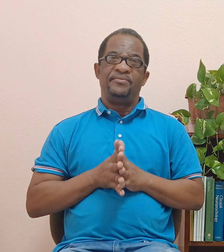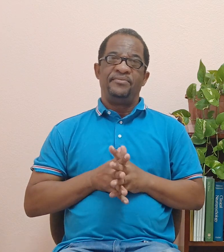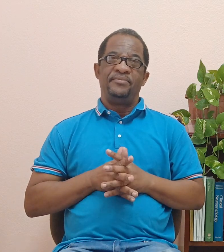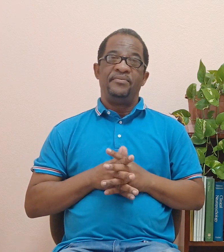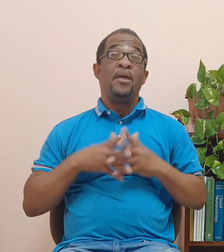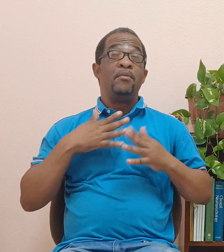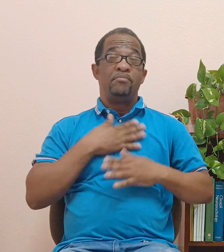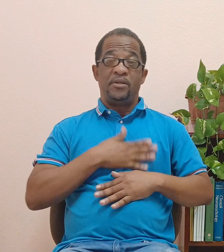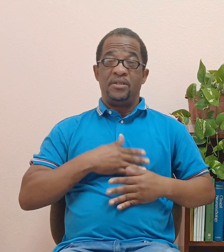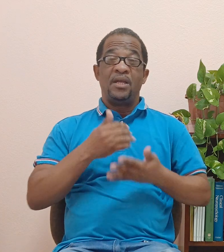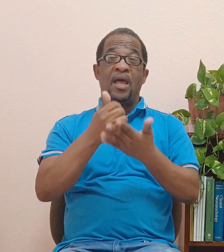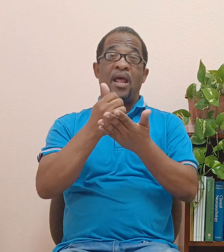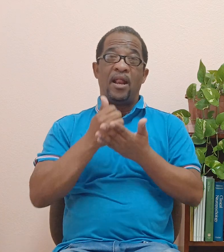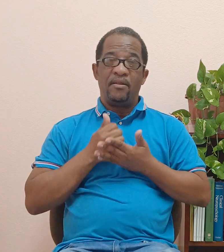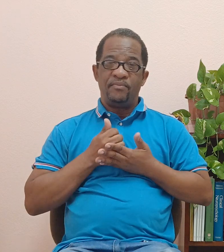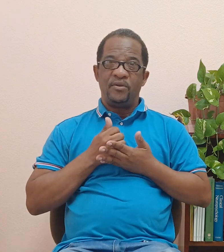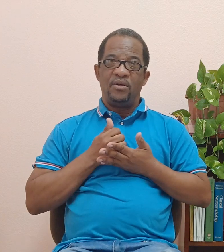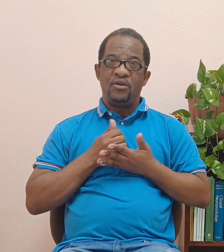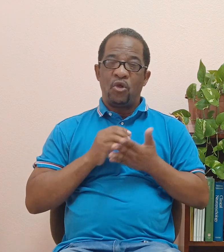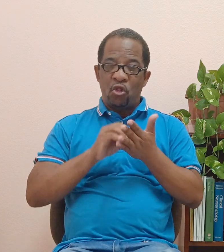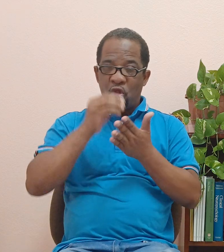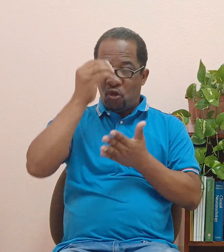Please help me to learn your lessons well.